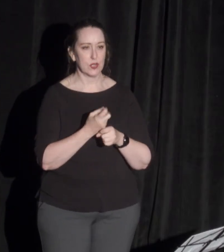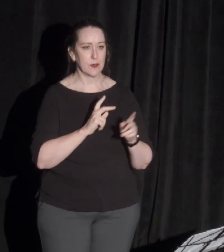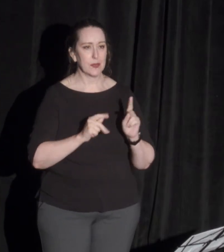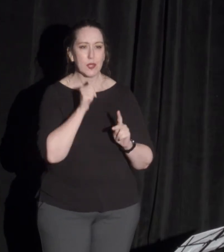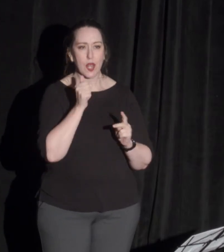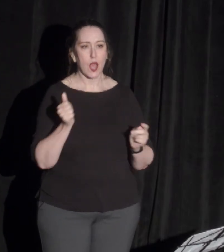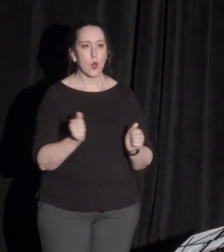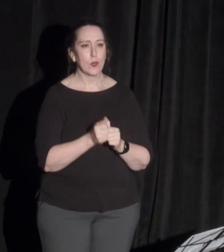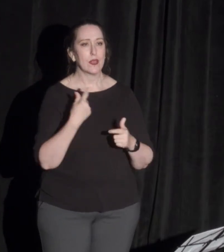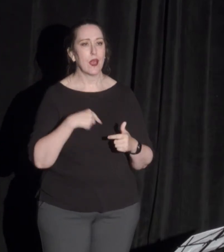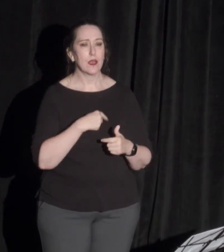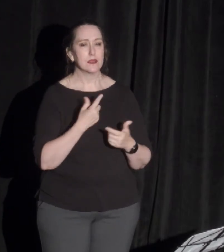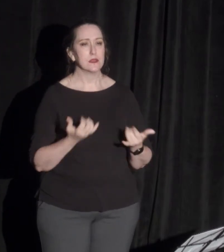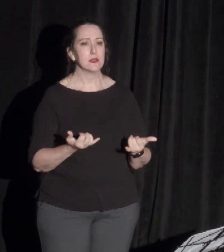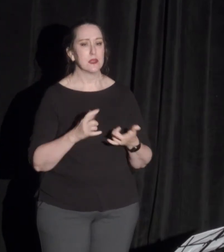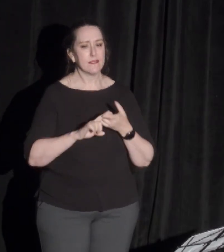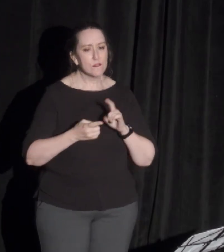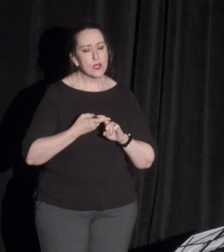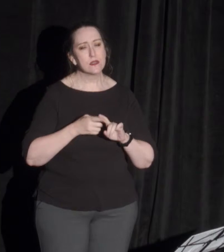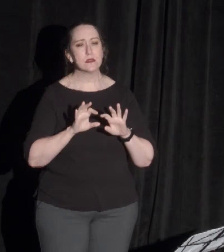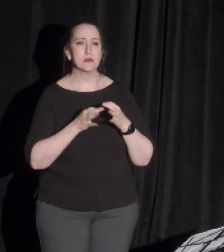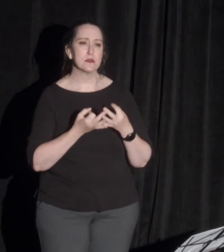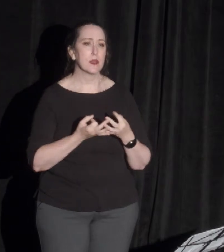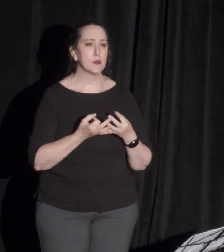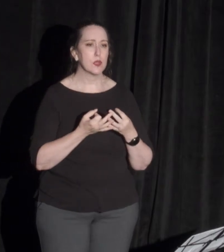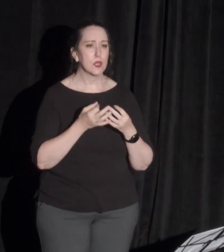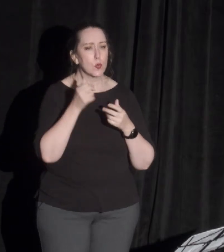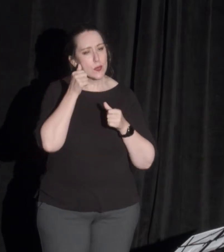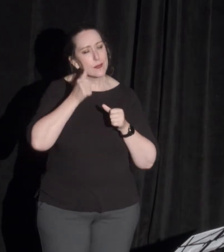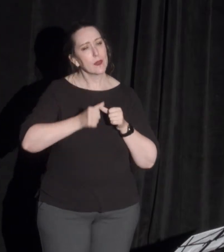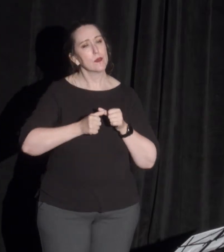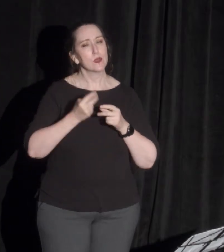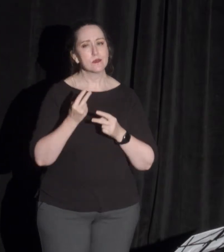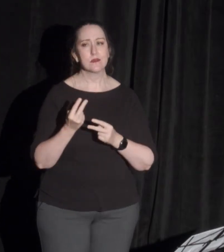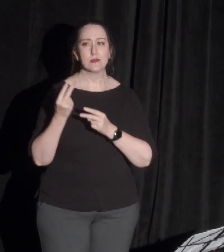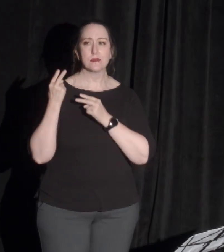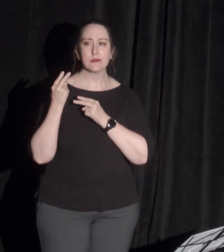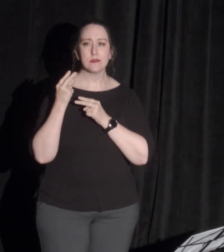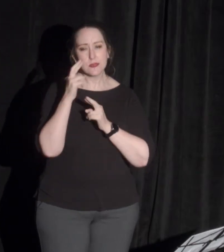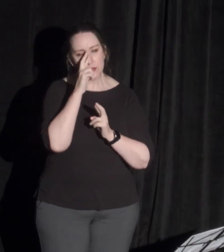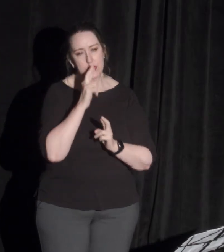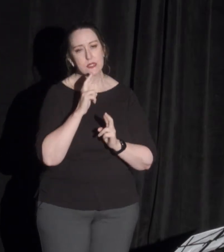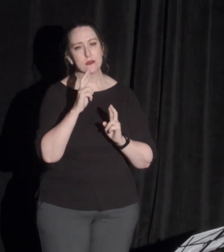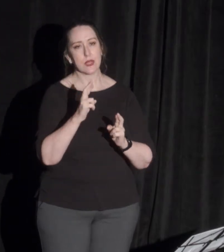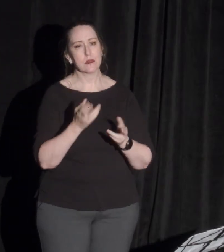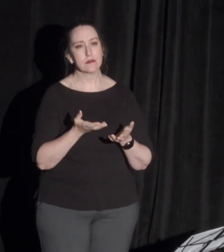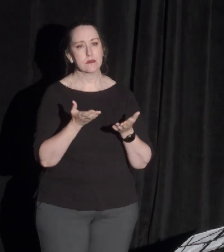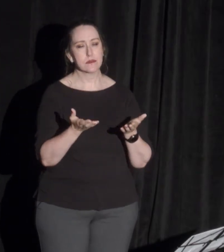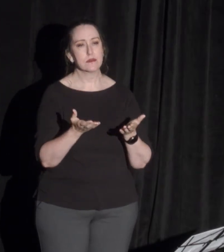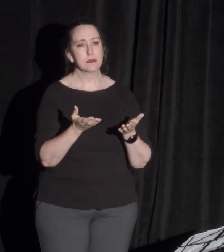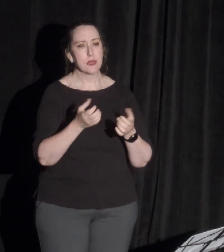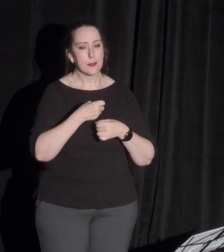are the friends and family that we remember and pay our respects to for helping to make the world of science